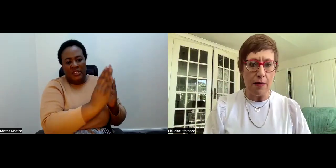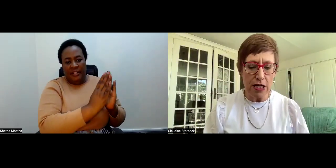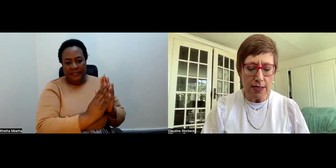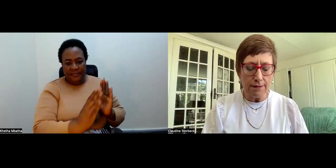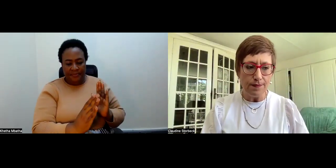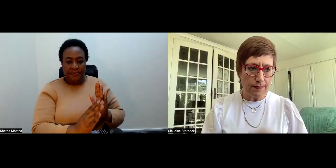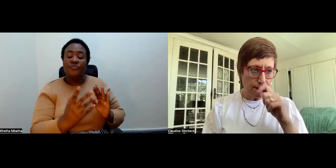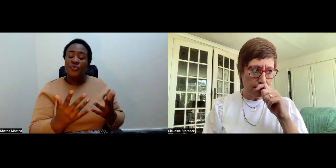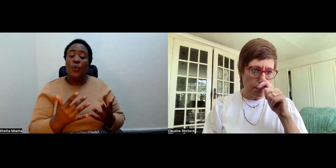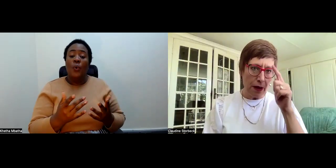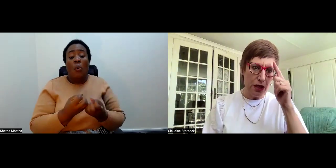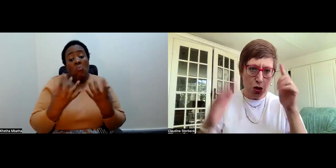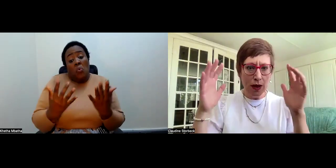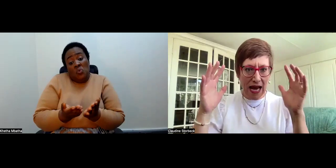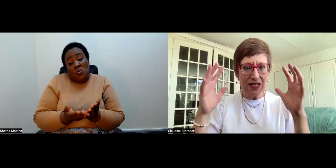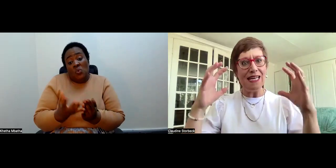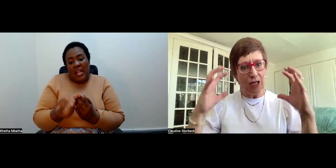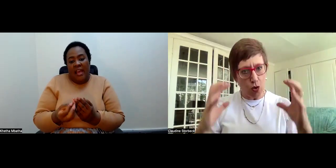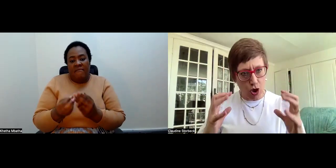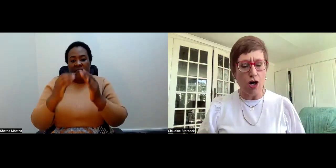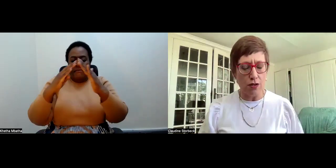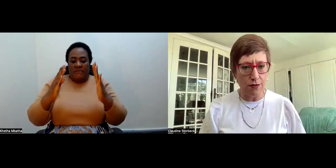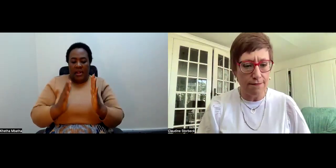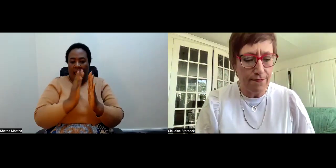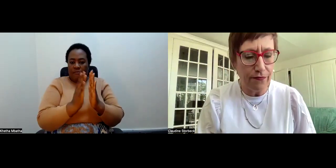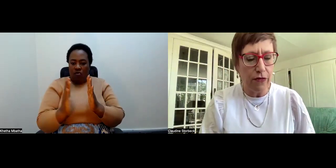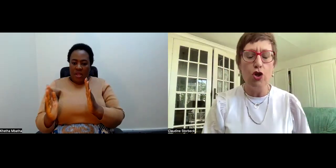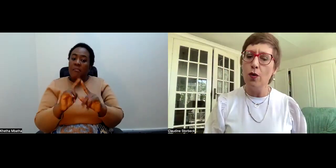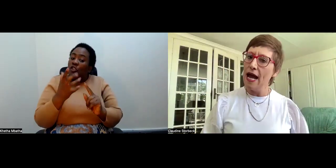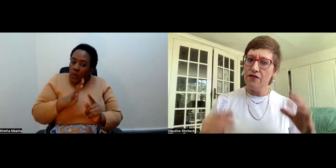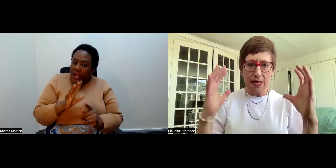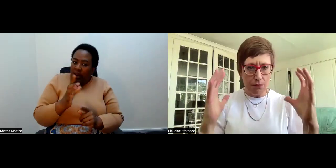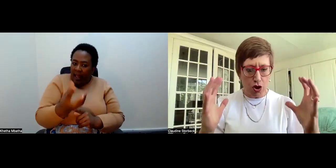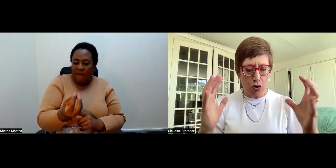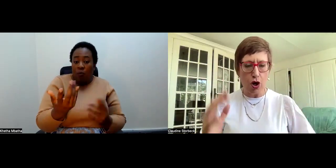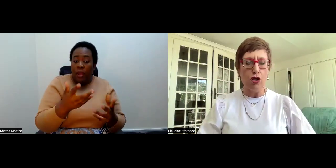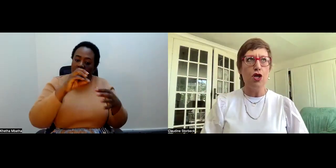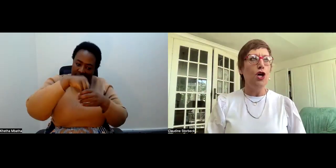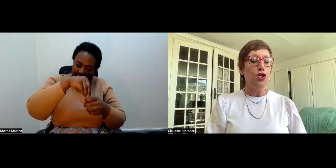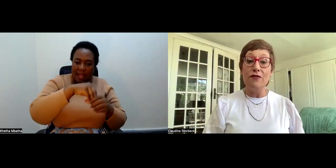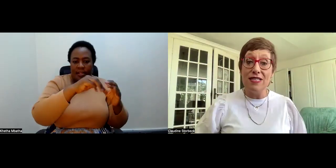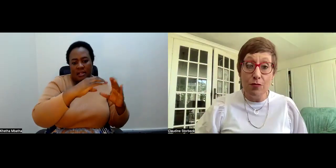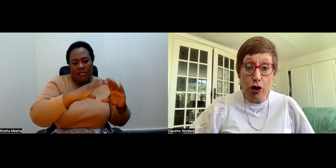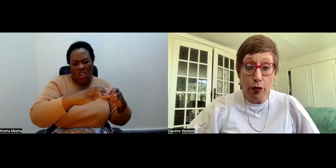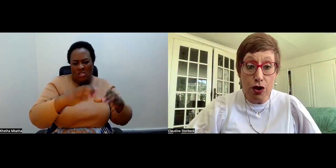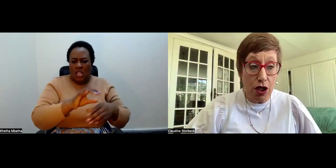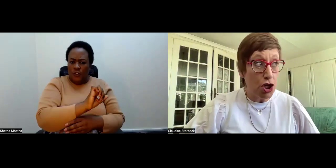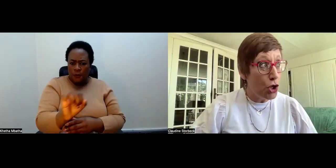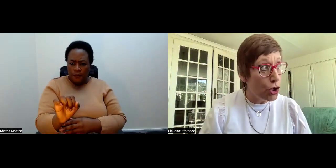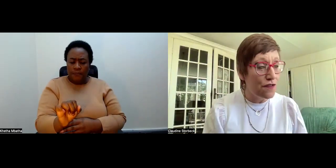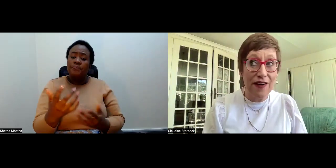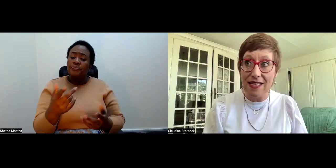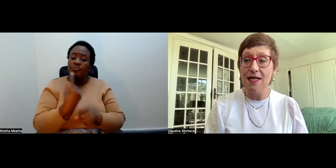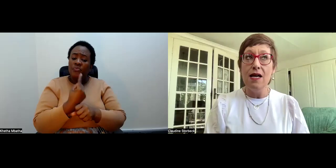little libraries, but you want to have it in your class. You want to have some books in your class. So every time you go to